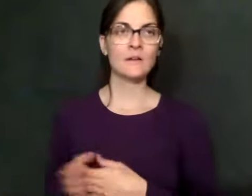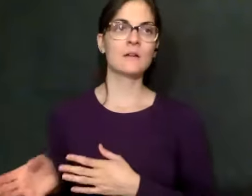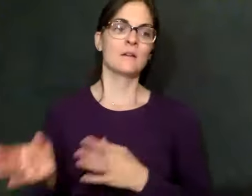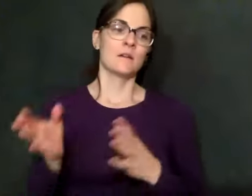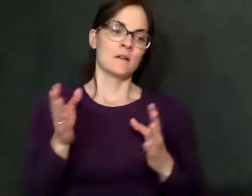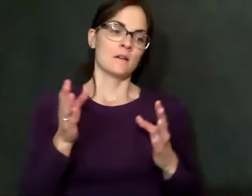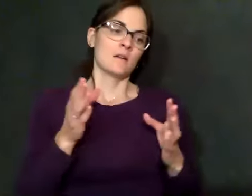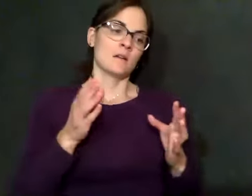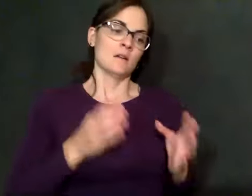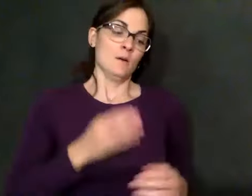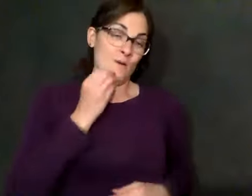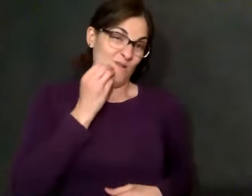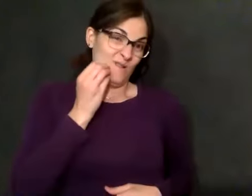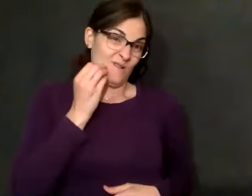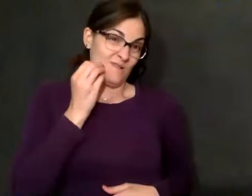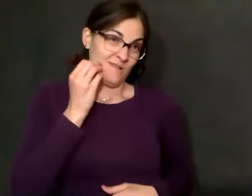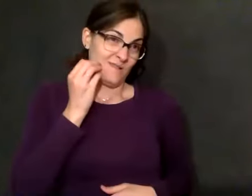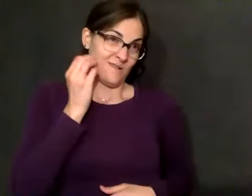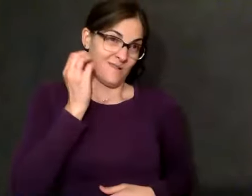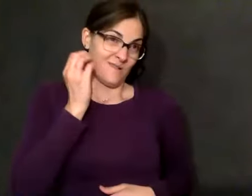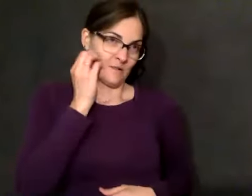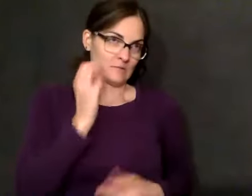life at home didn't get much better.